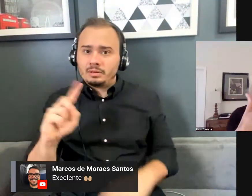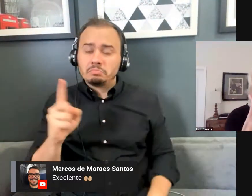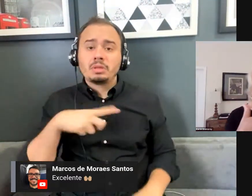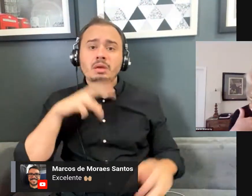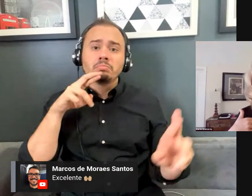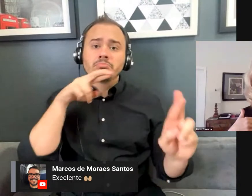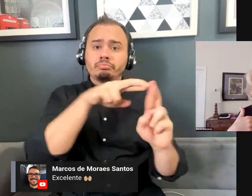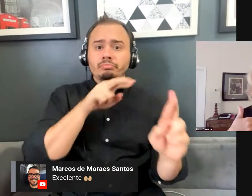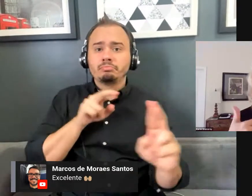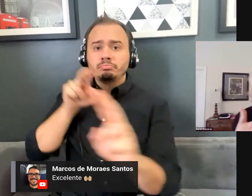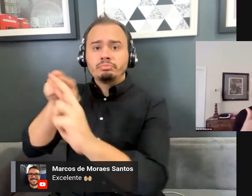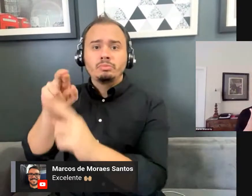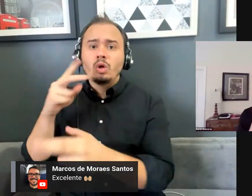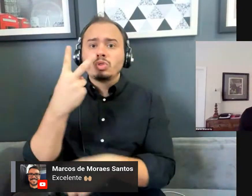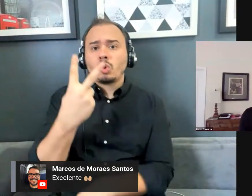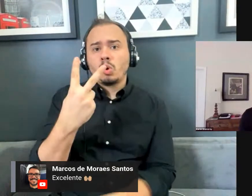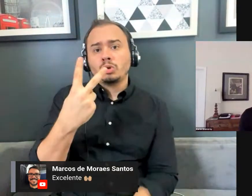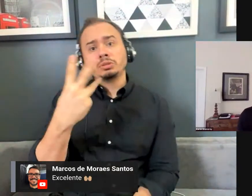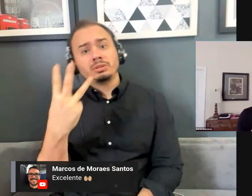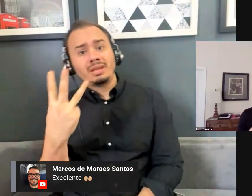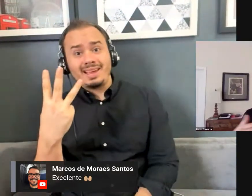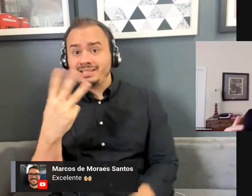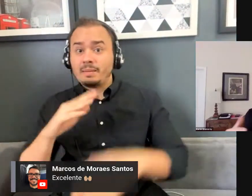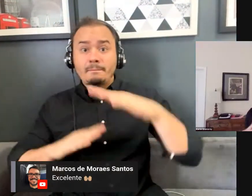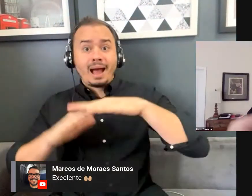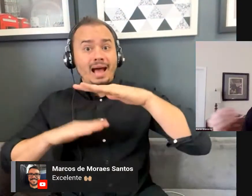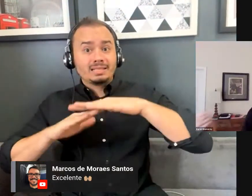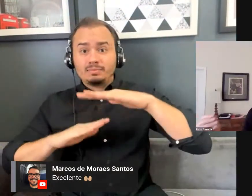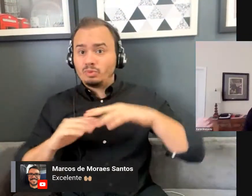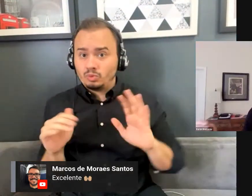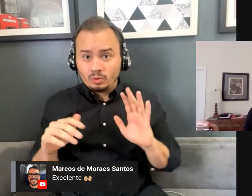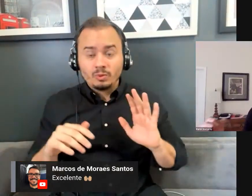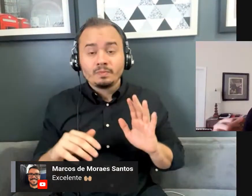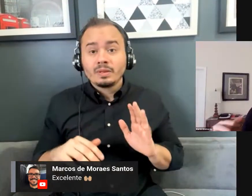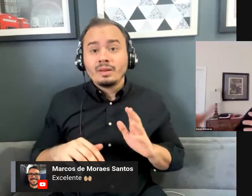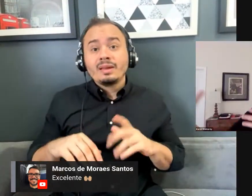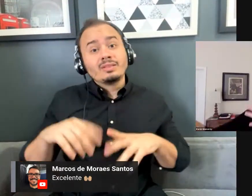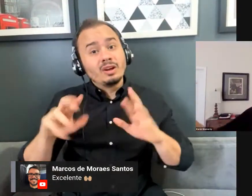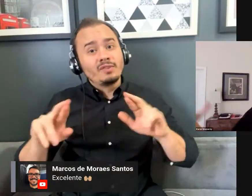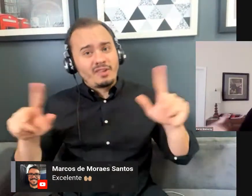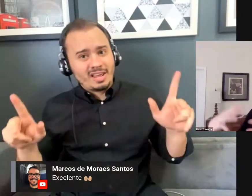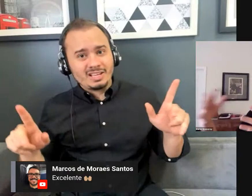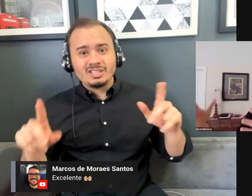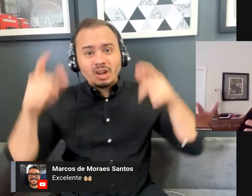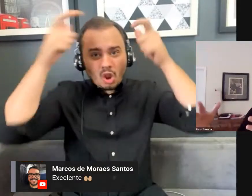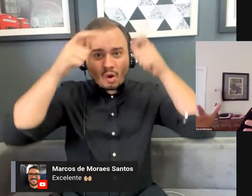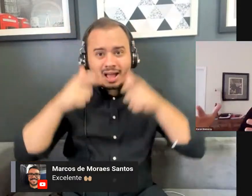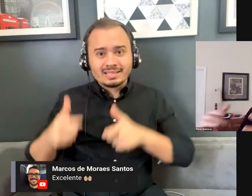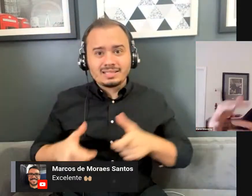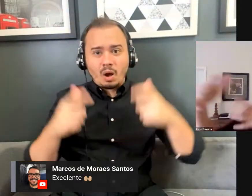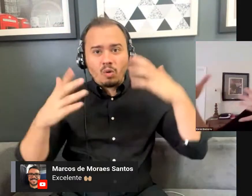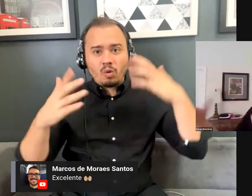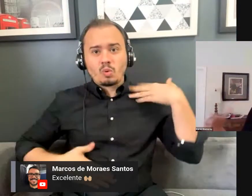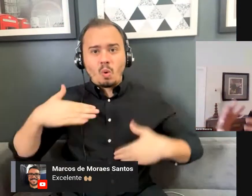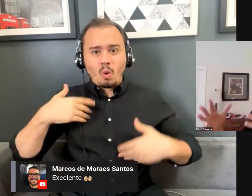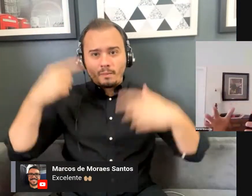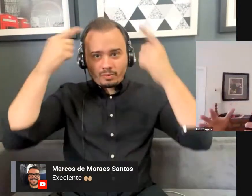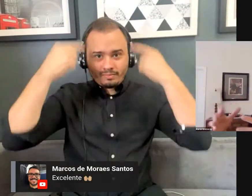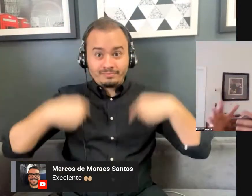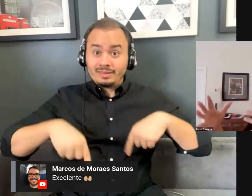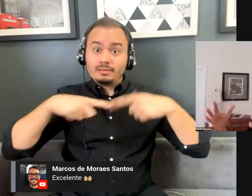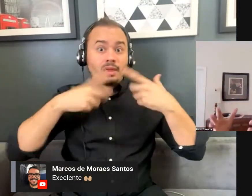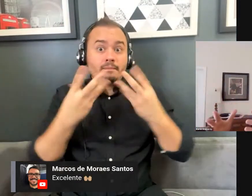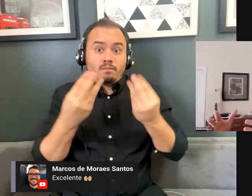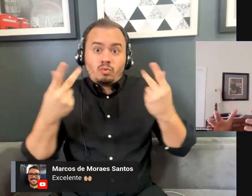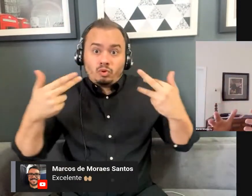shift, so you have that happening. So, and I think the spatial descriptions where you're really giving a detailed spatial description, you have lots and lots of